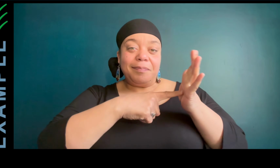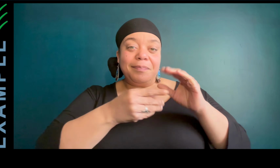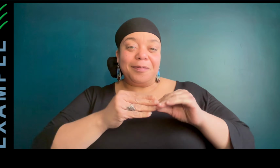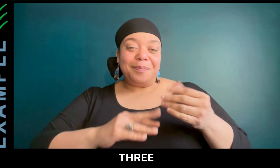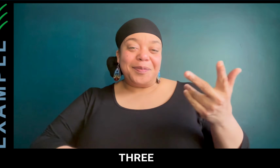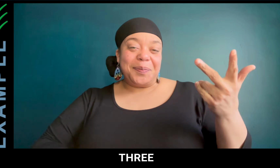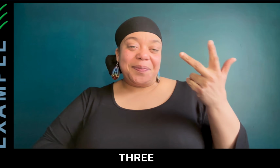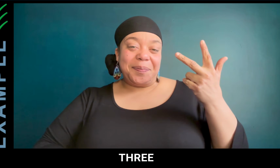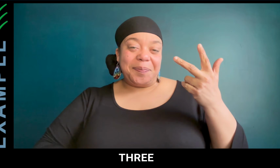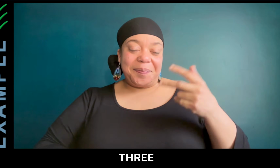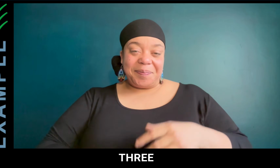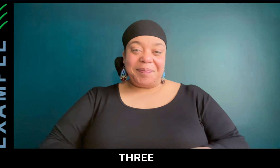3.